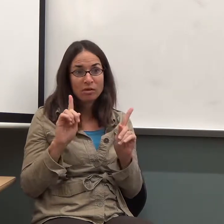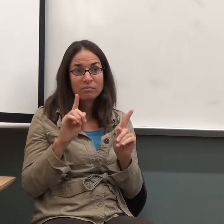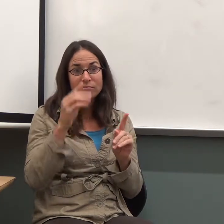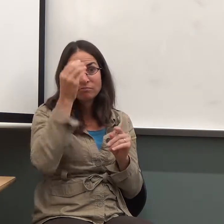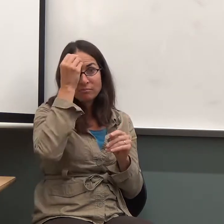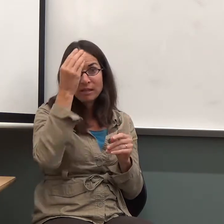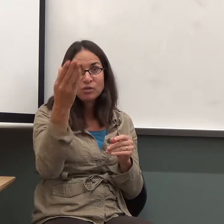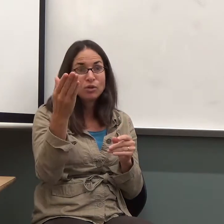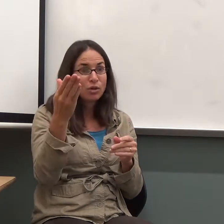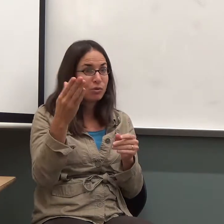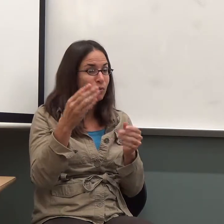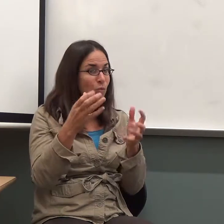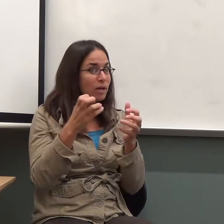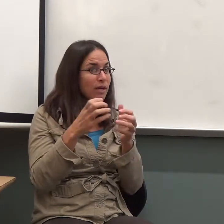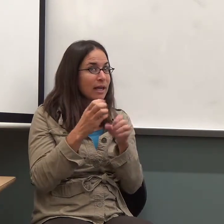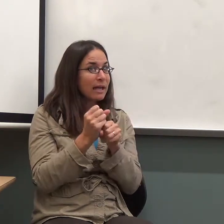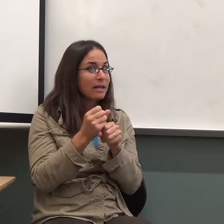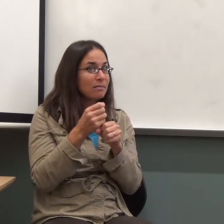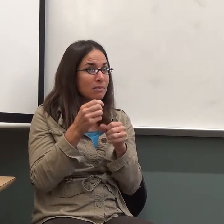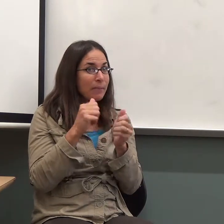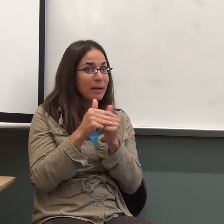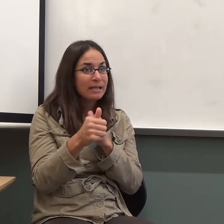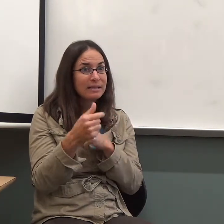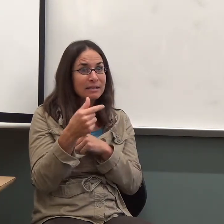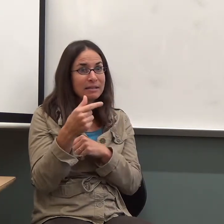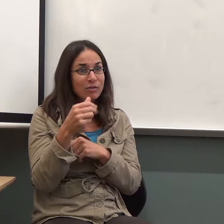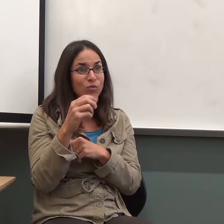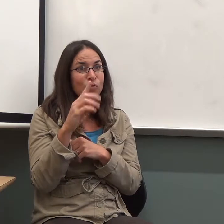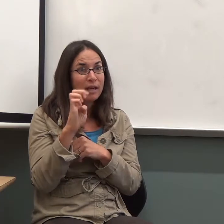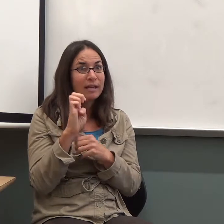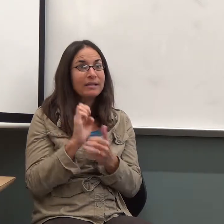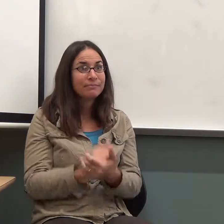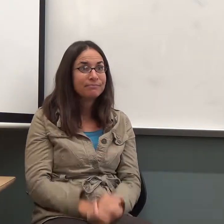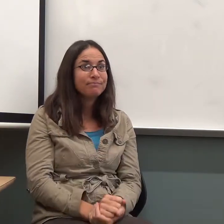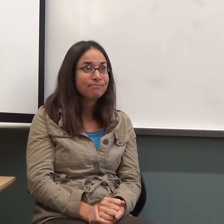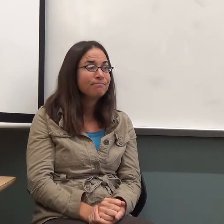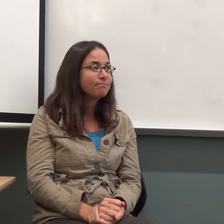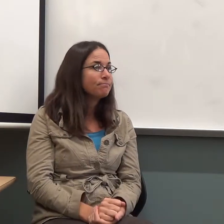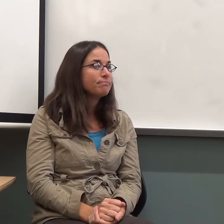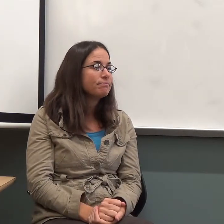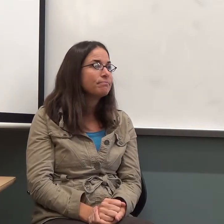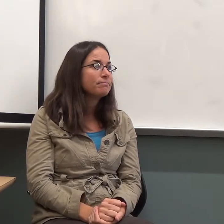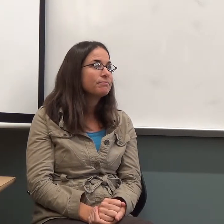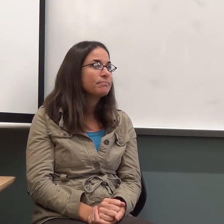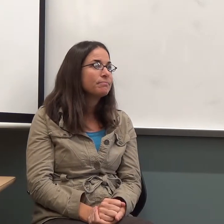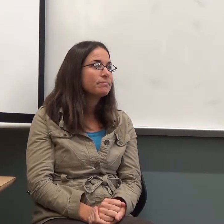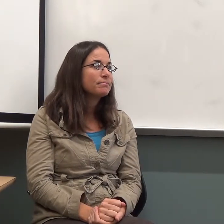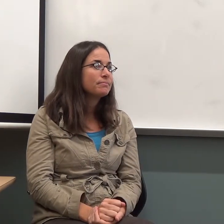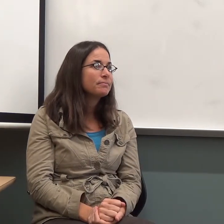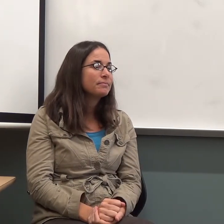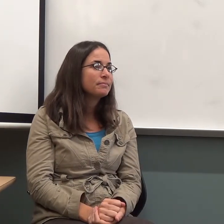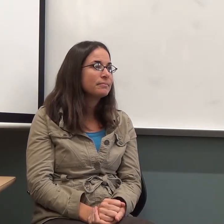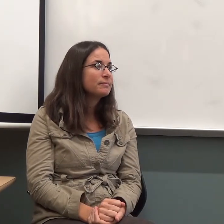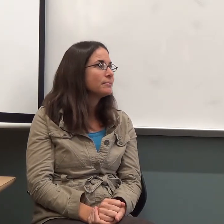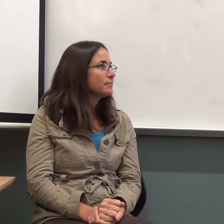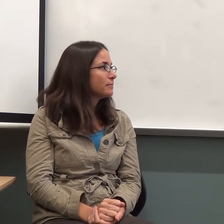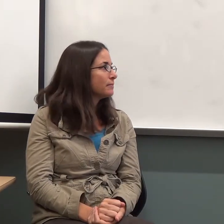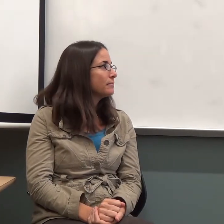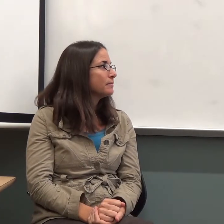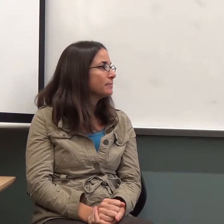the passing grade you like. Oh, sorry. That's all. Don't forget it wrong. Unless you have a good reason, obviously, and we've talked about the reason ahead of time.